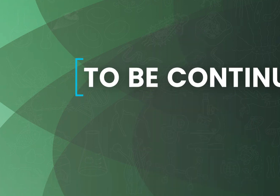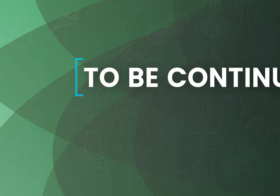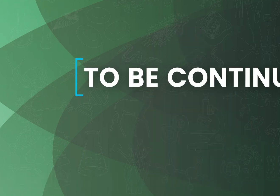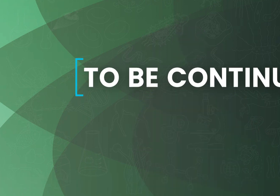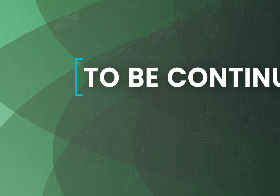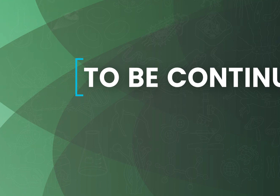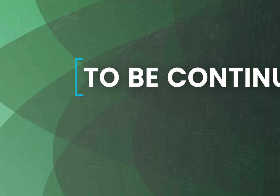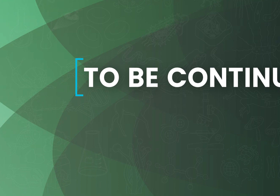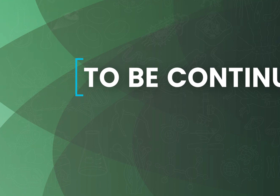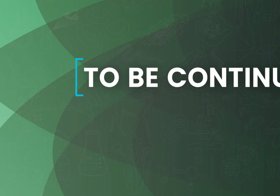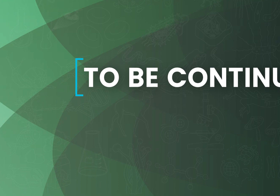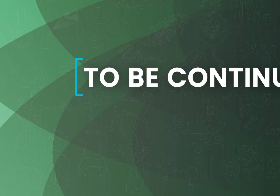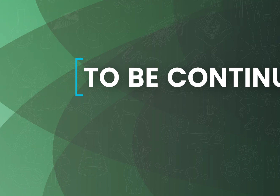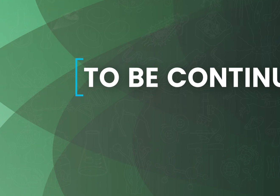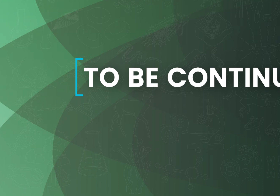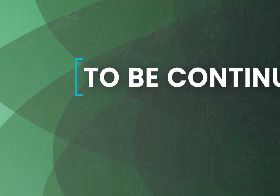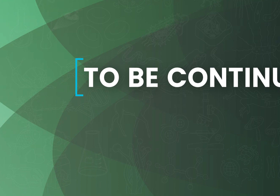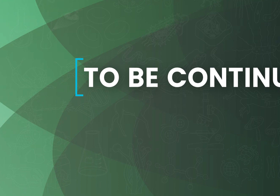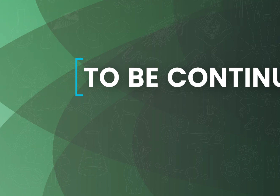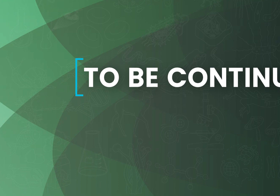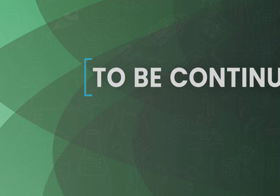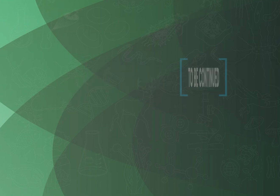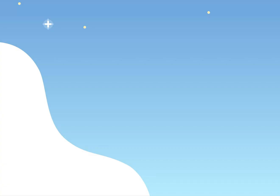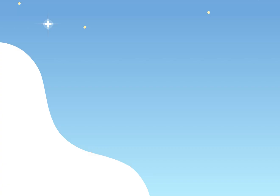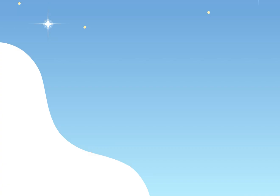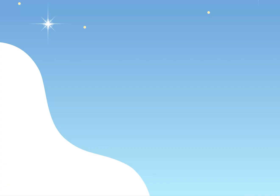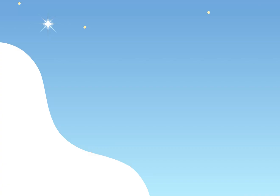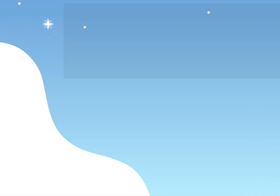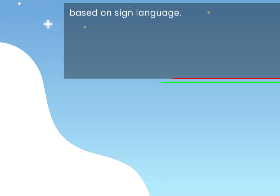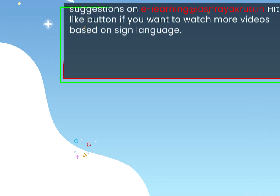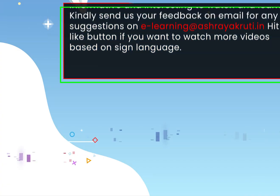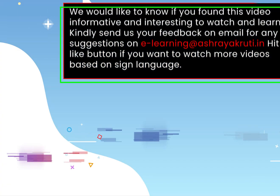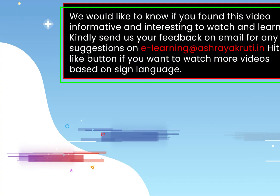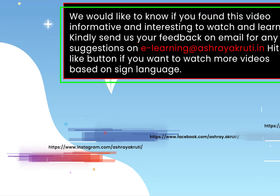So wait a to of Pachmadi biosphere test you want for the biosphere